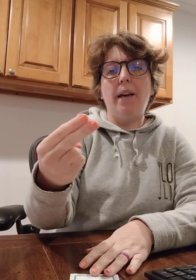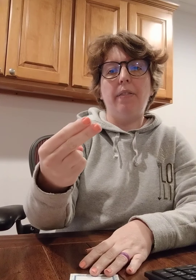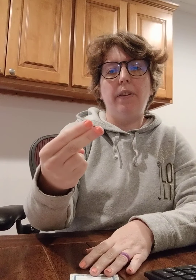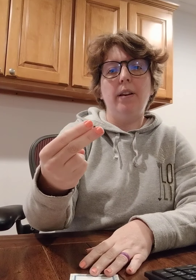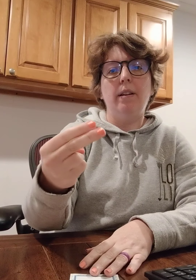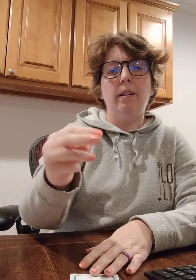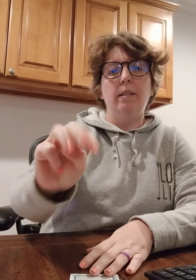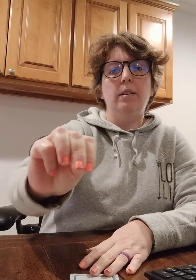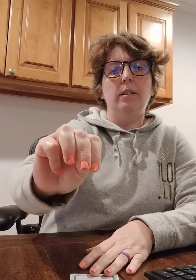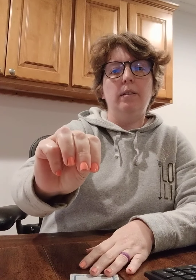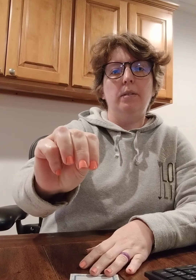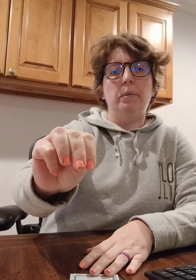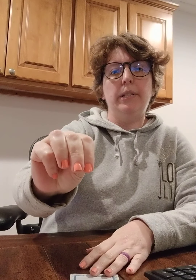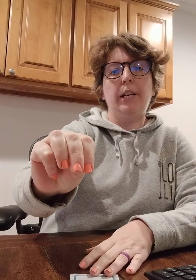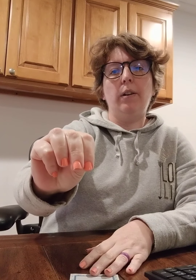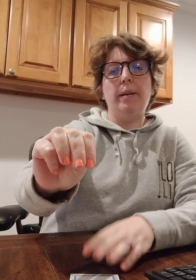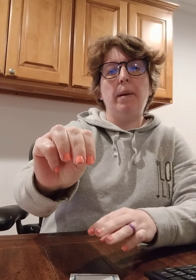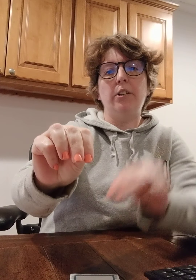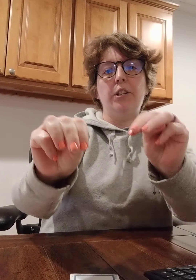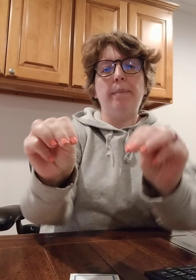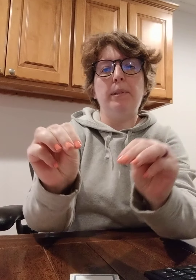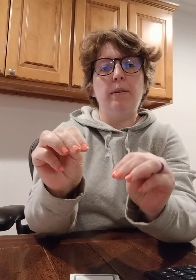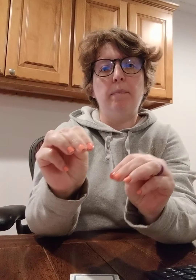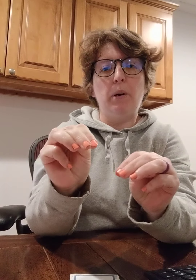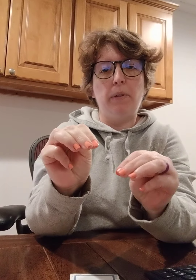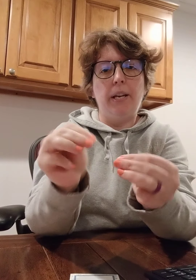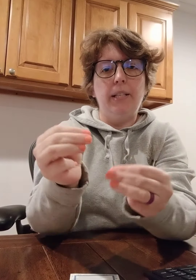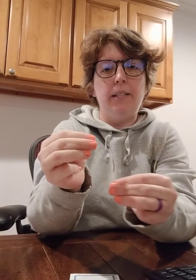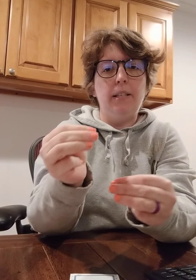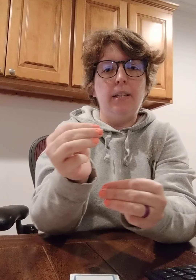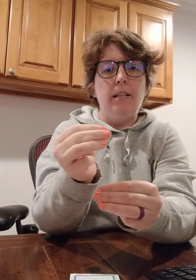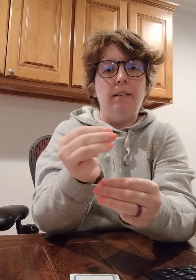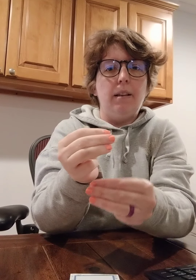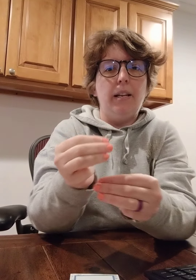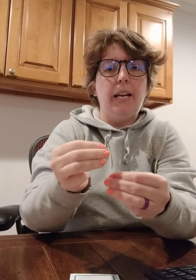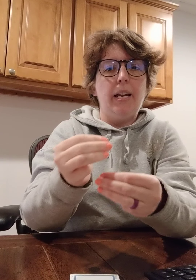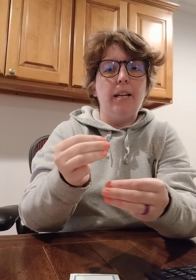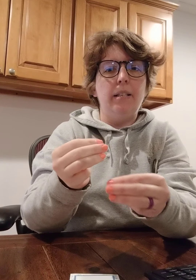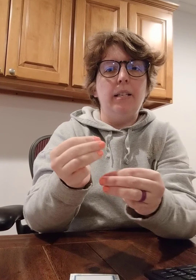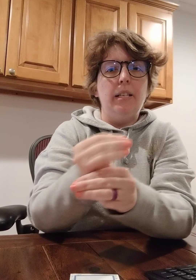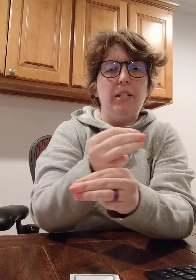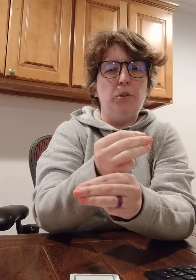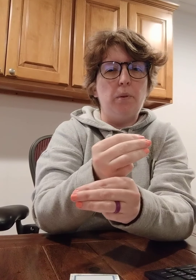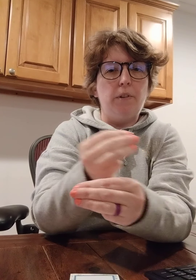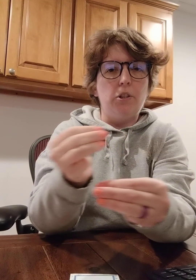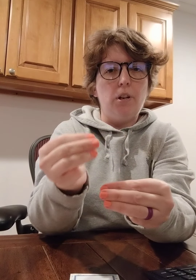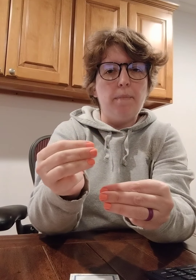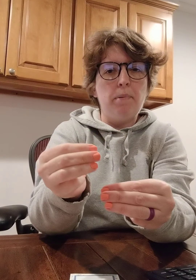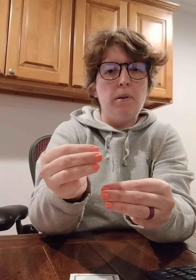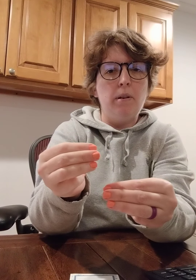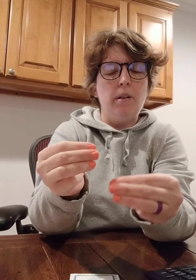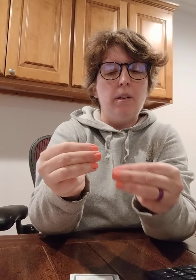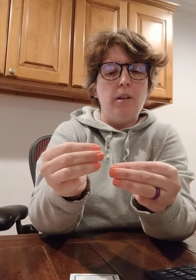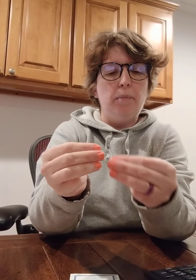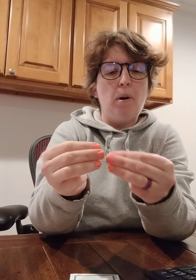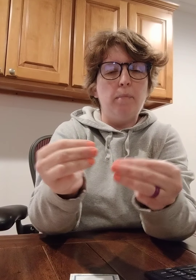Math. We take our M hand shapes, both hands. Signing hand is sort of on top. Palms